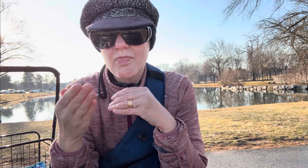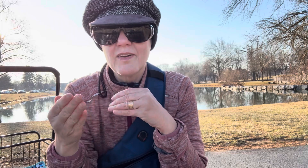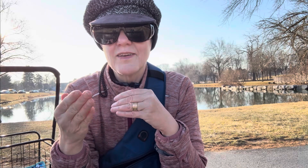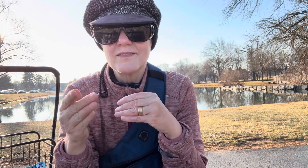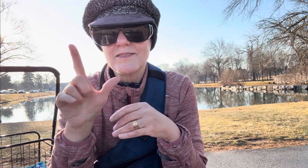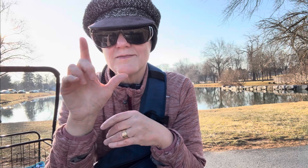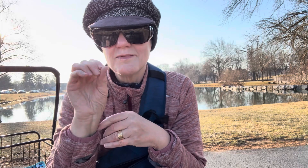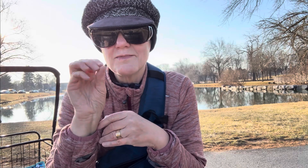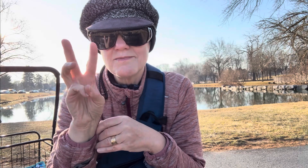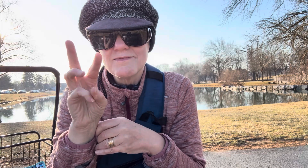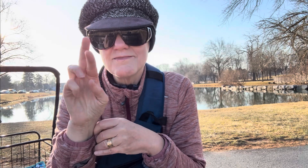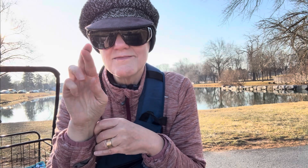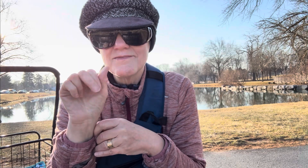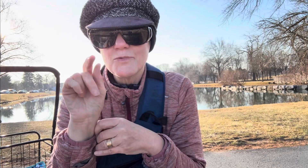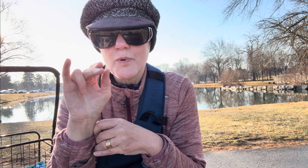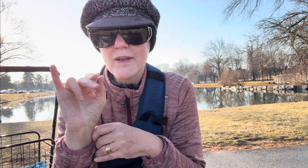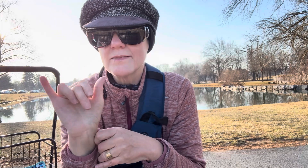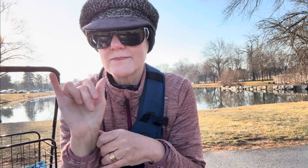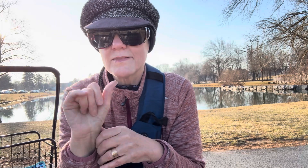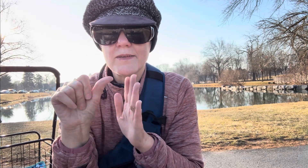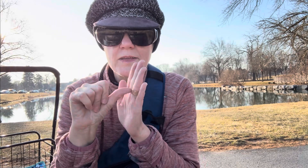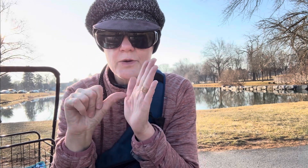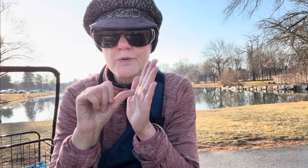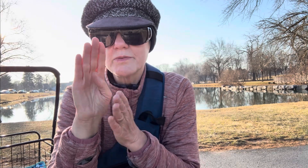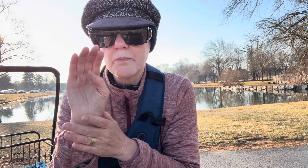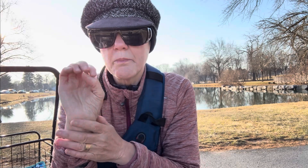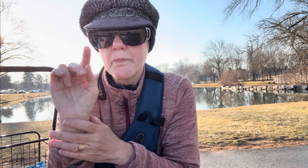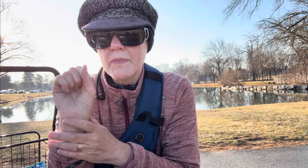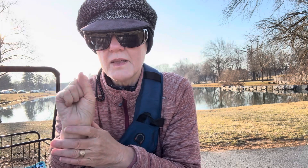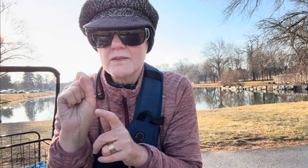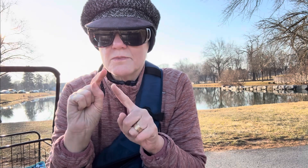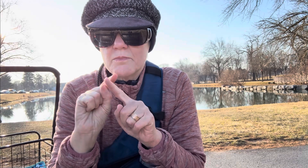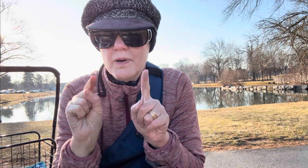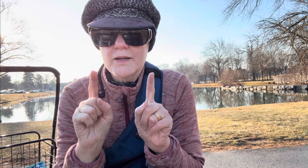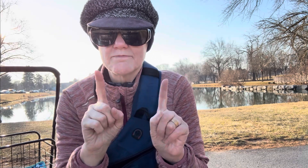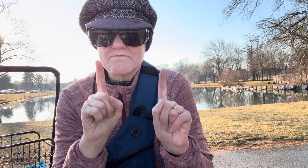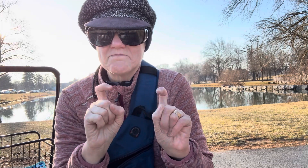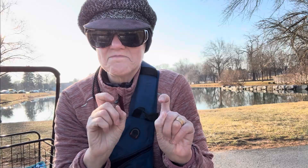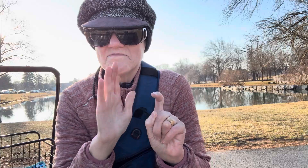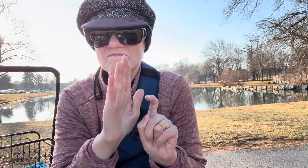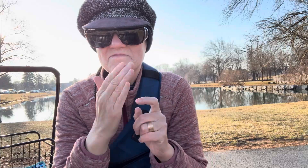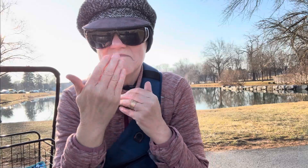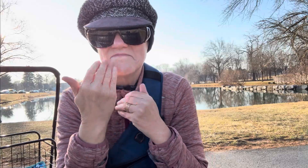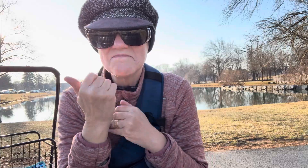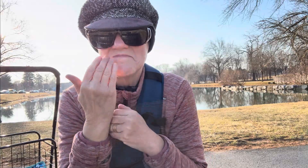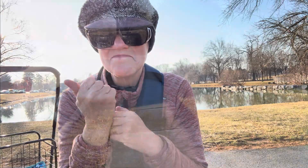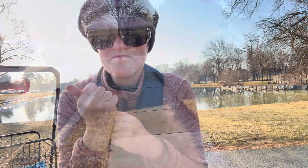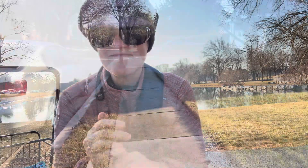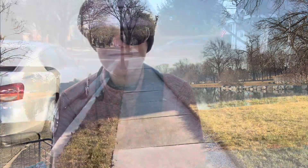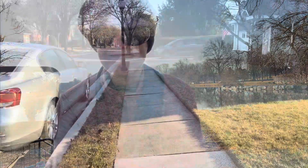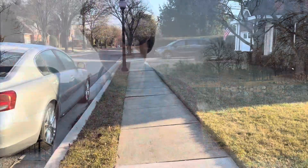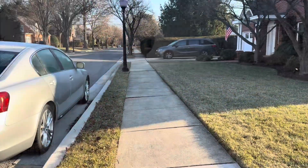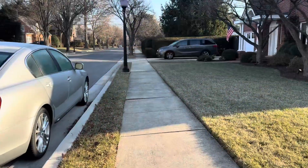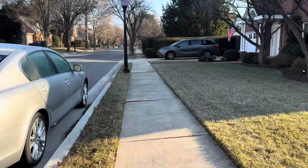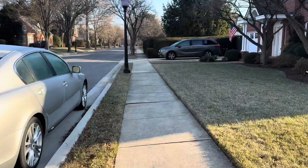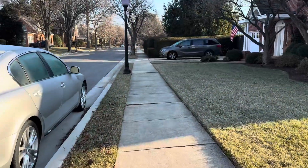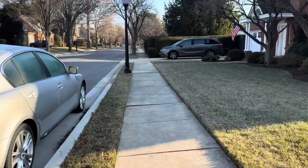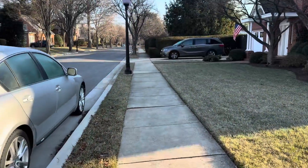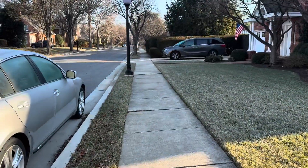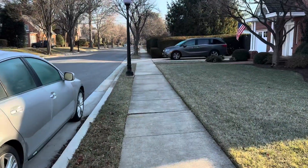follow it, sometimes we don't. He does eat things like carrots and beets, which aren't recommended, but we test after he eats those